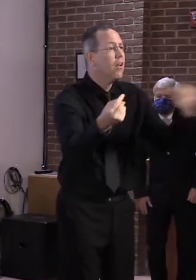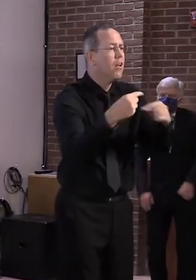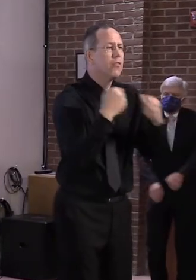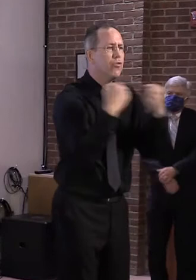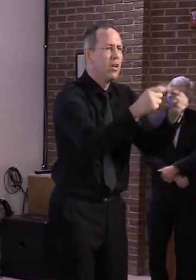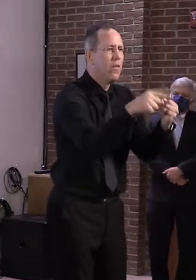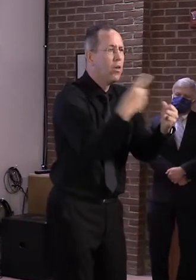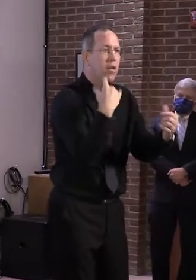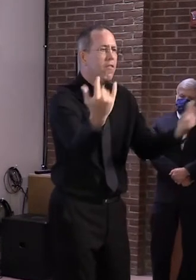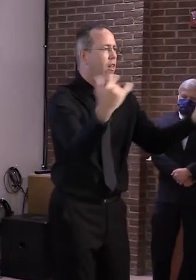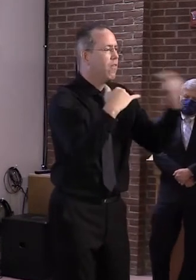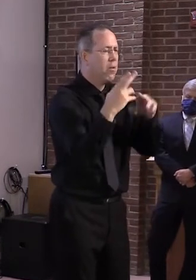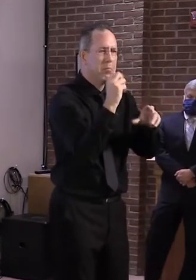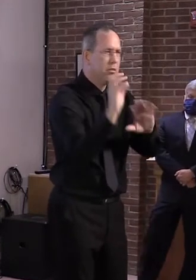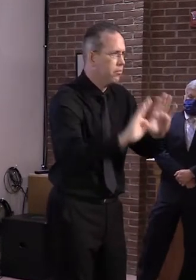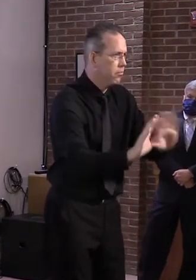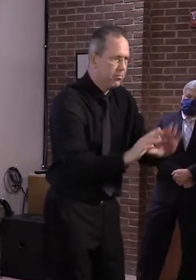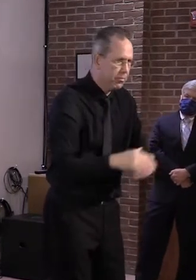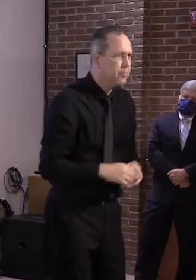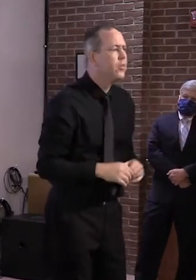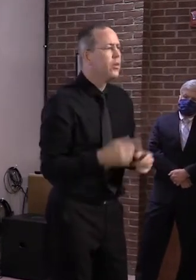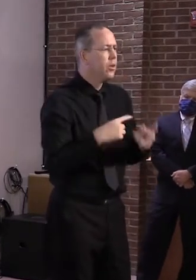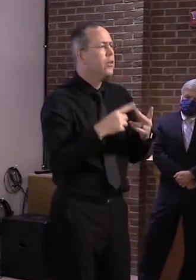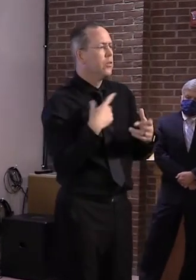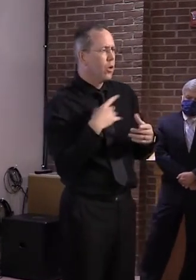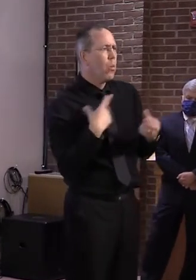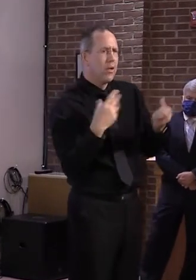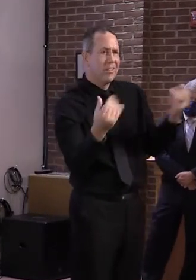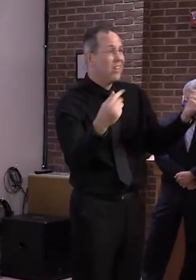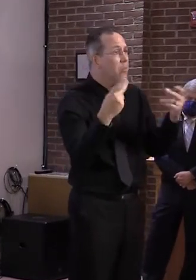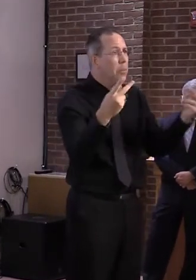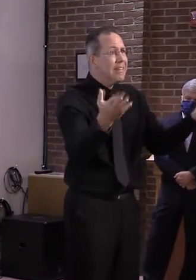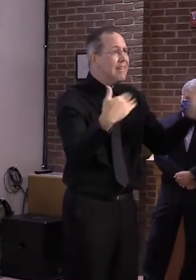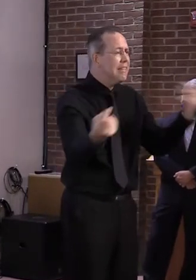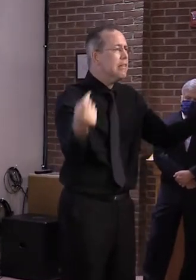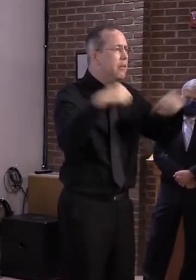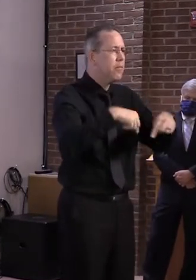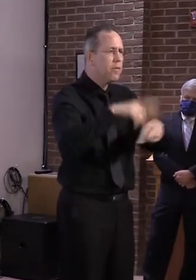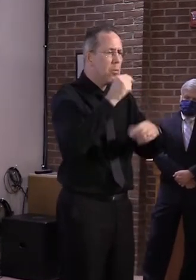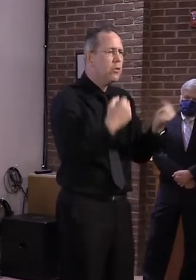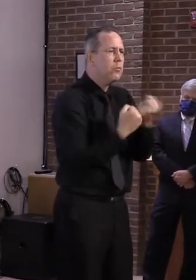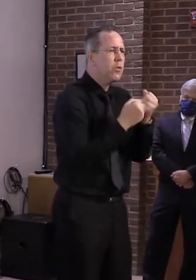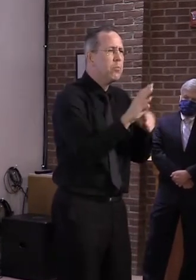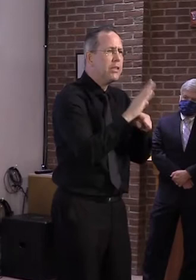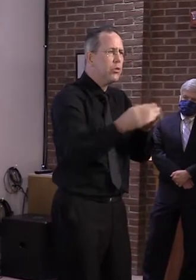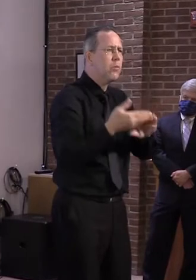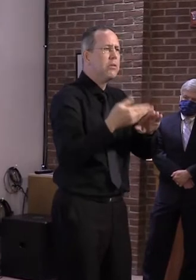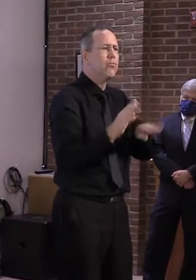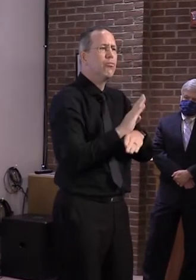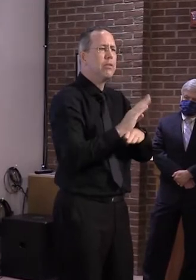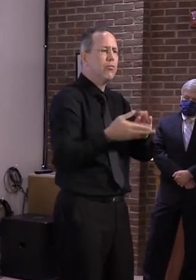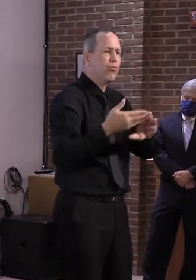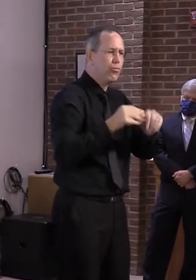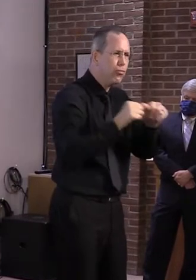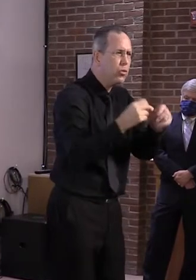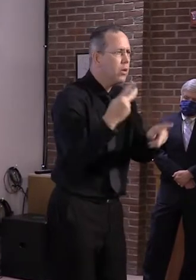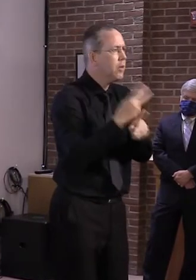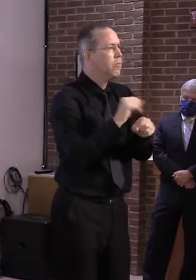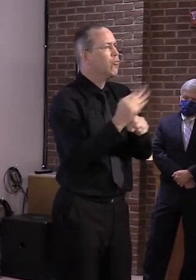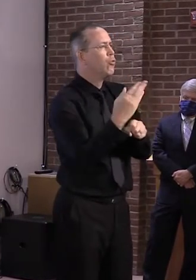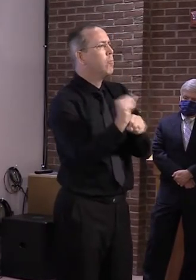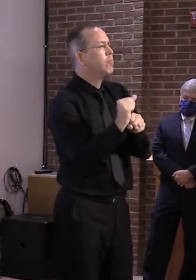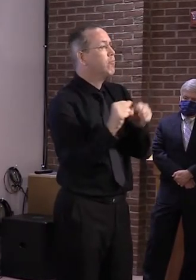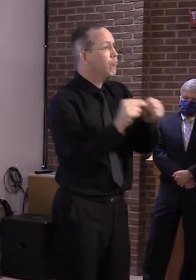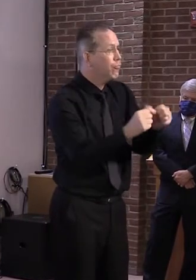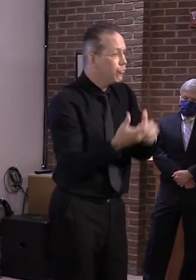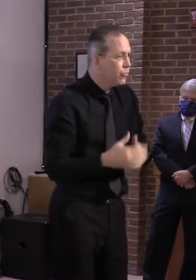our hospitality sector and the thousands of jobs it provides Vermonters. This is an important step to make, as our own